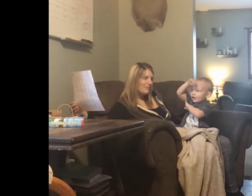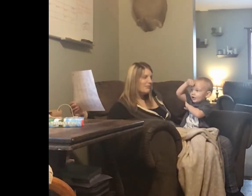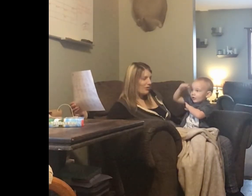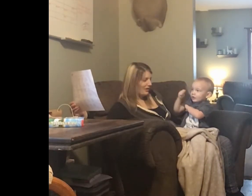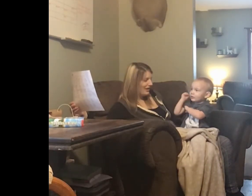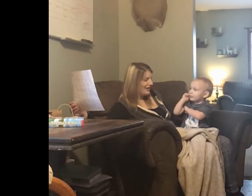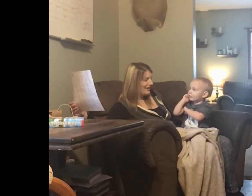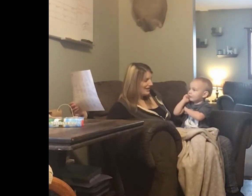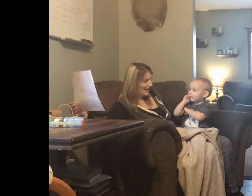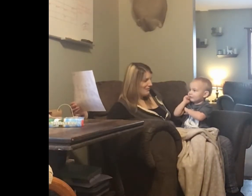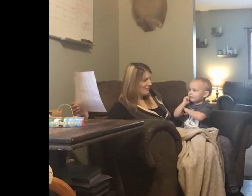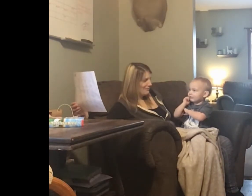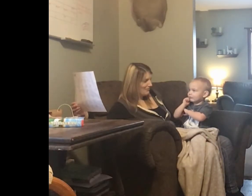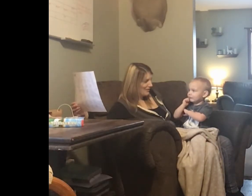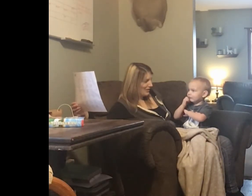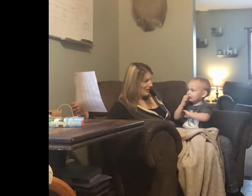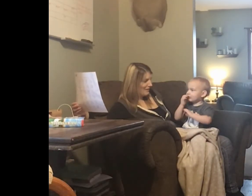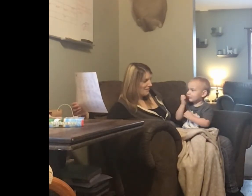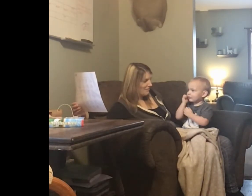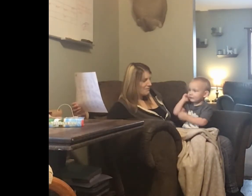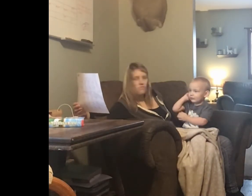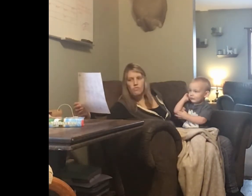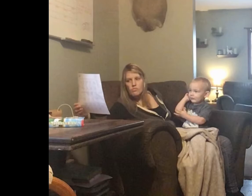Boy. Yep. Girl.